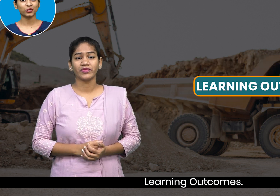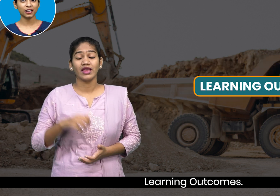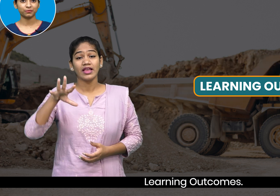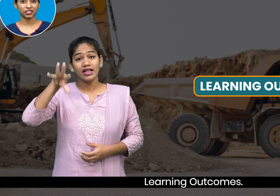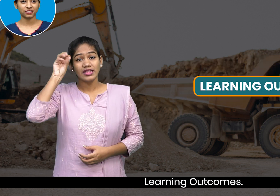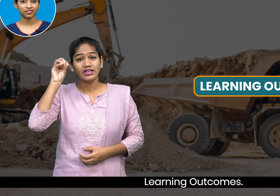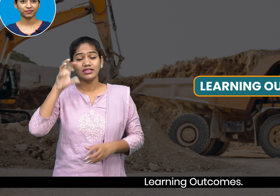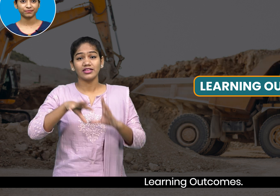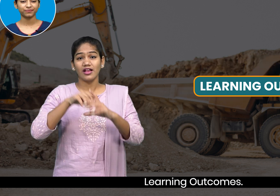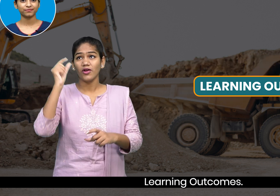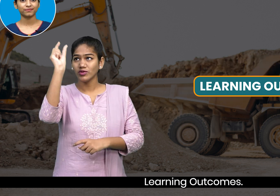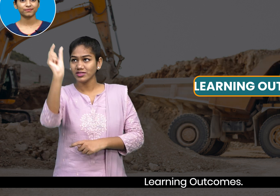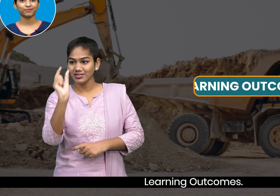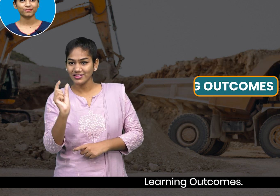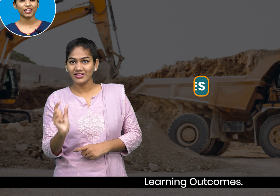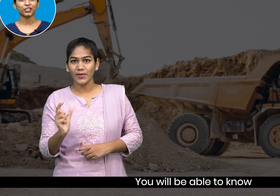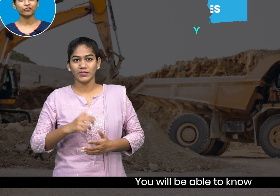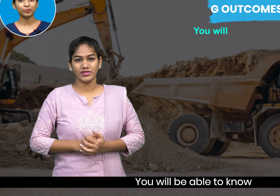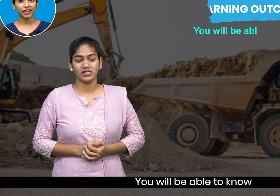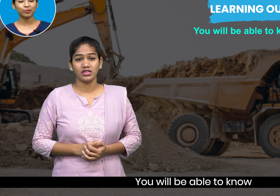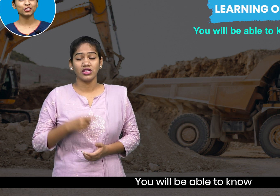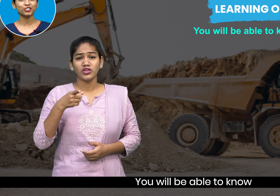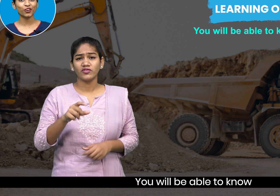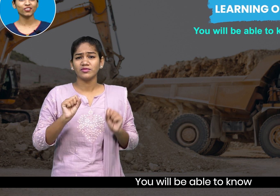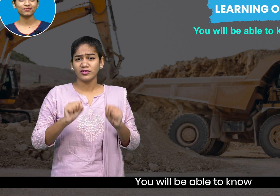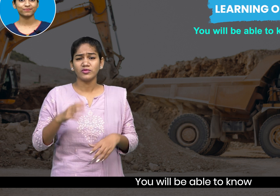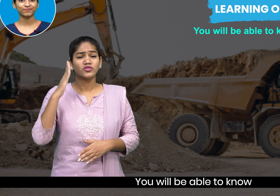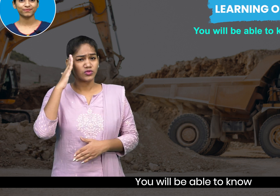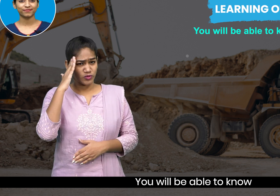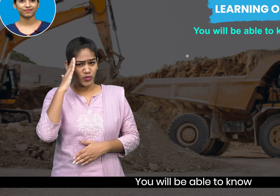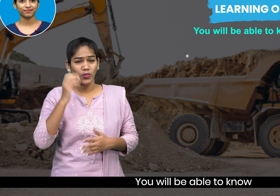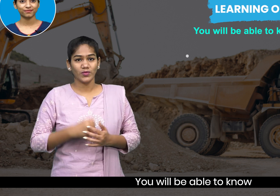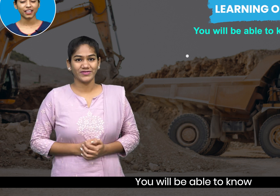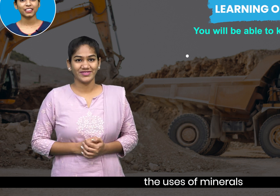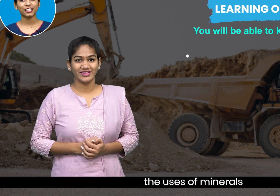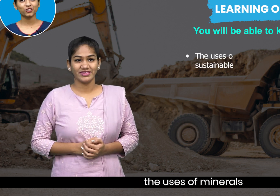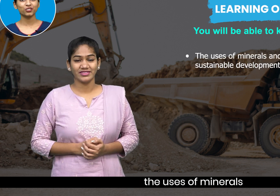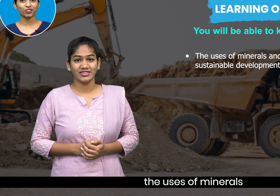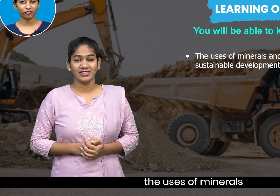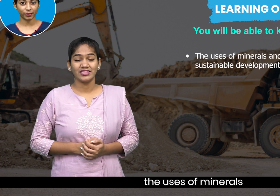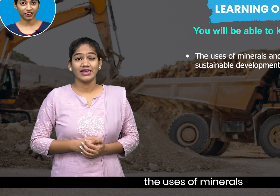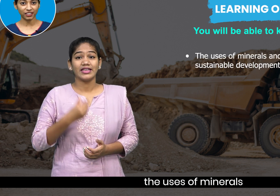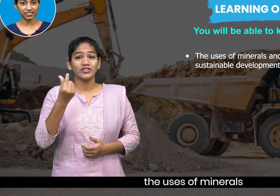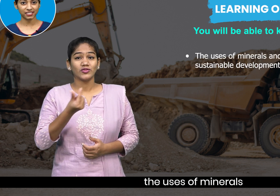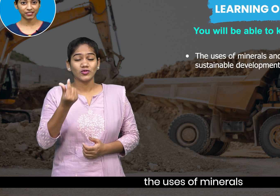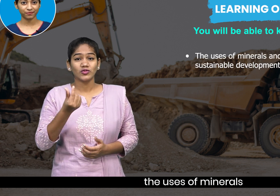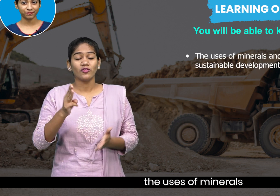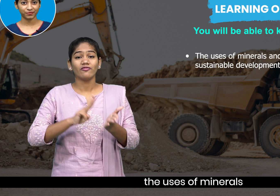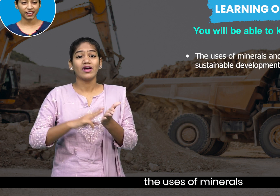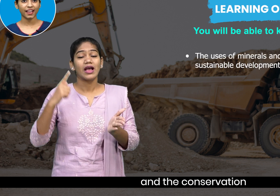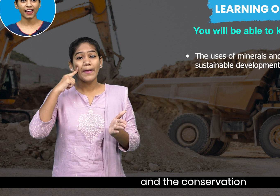Learning outcomes. You will be able to know the uses of